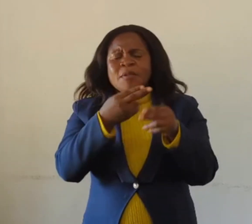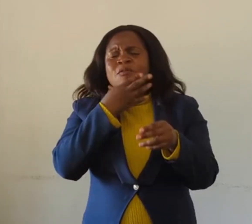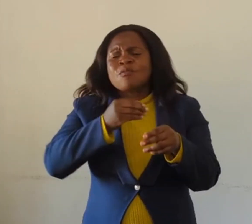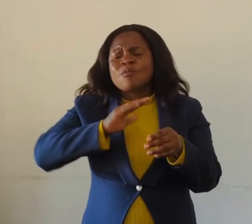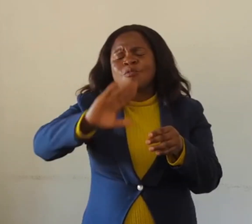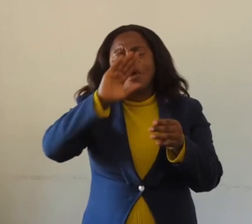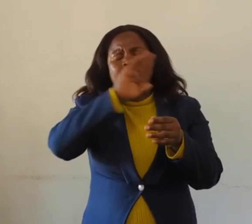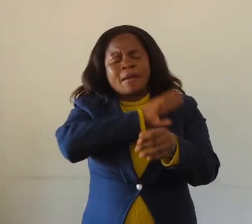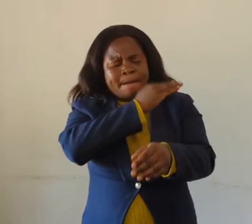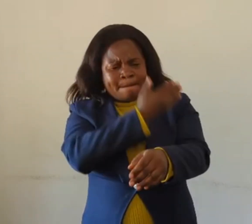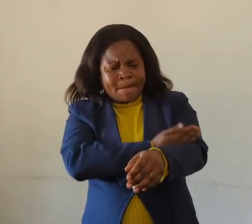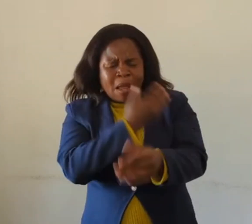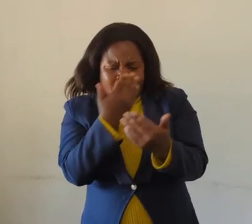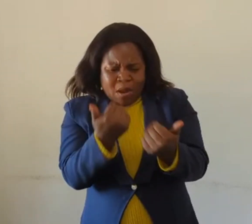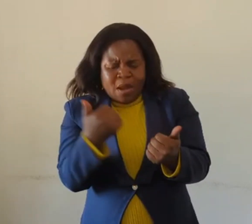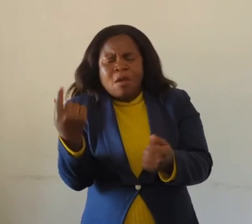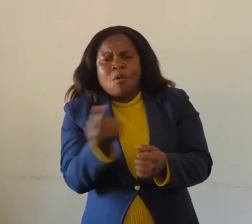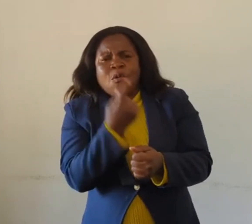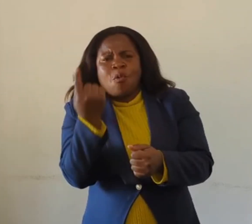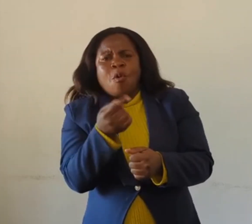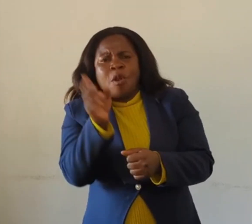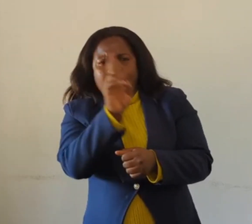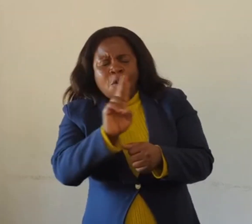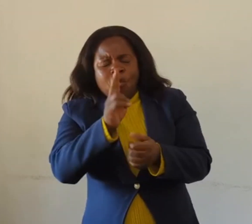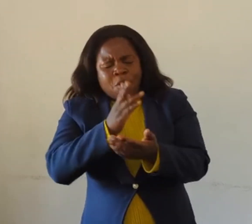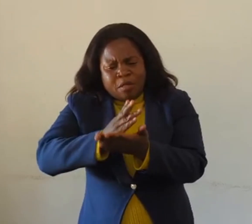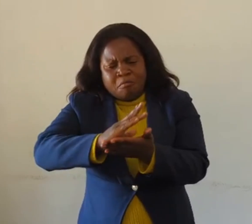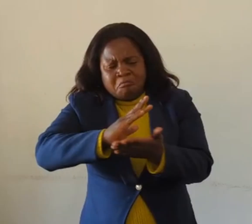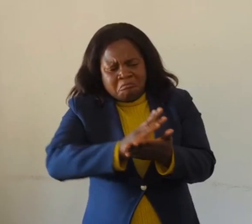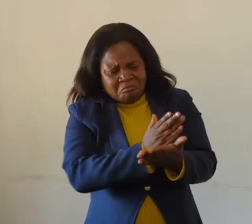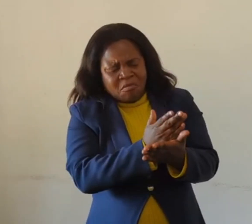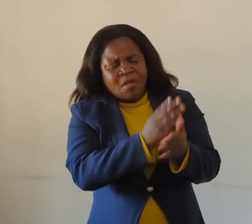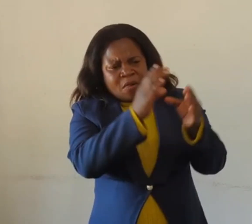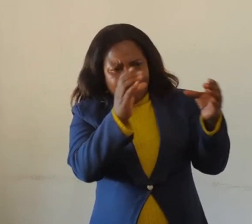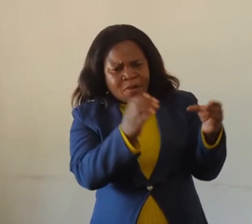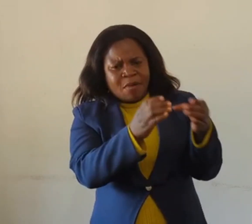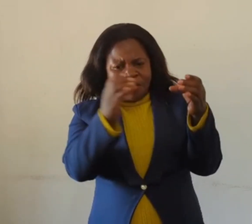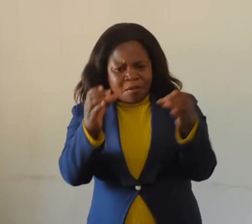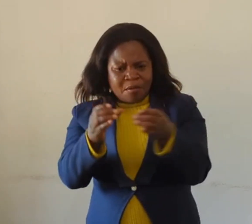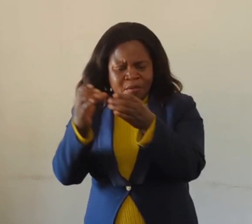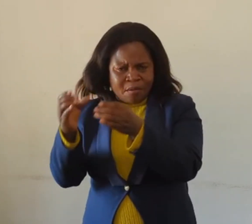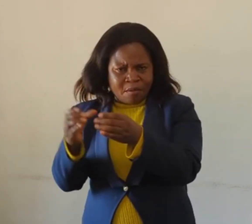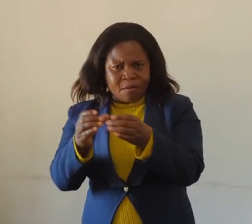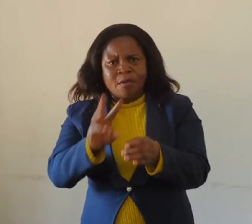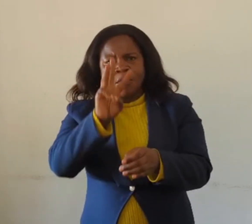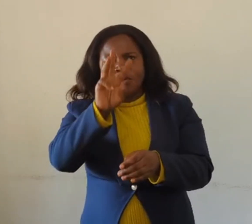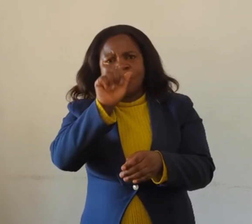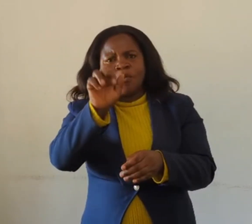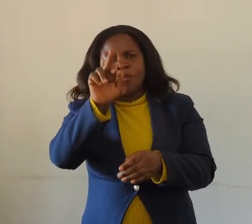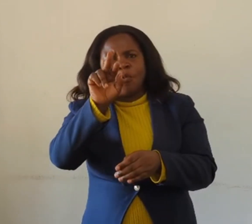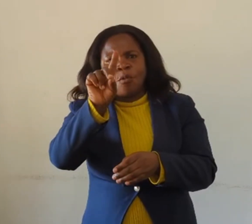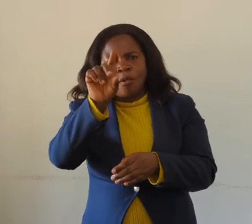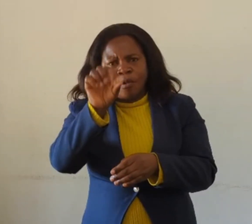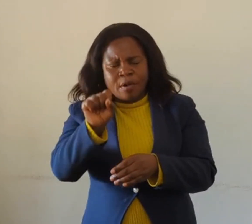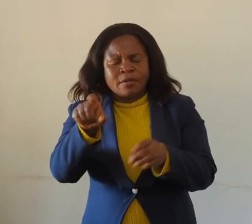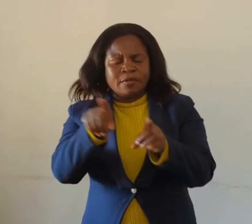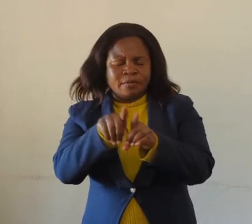now applies only to the delimitation of constituencies, wards, and polling districts.